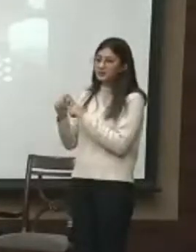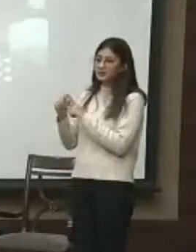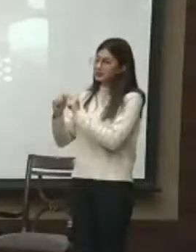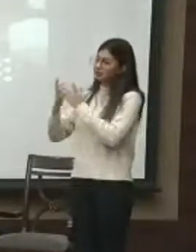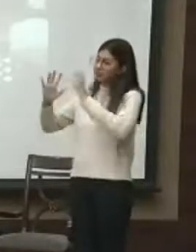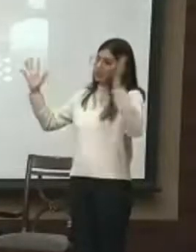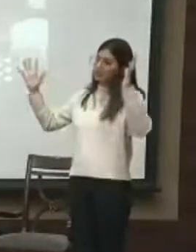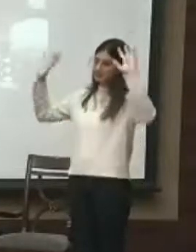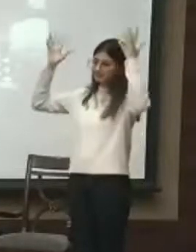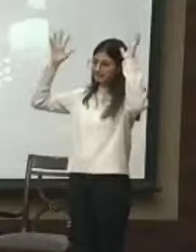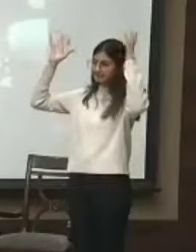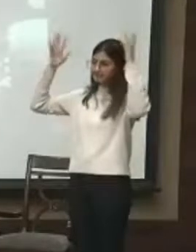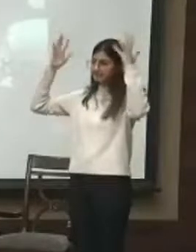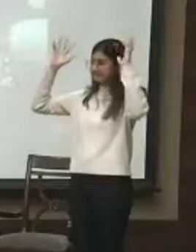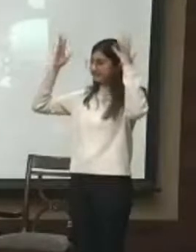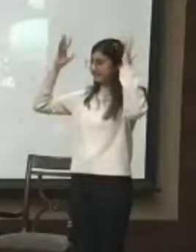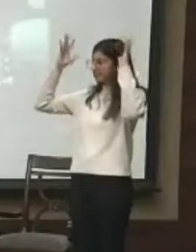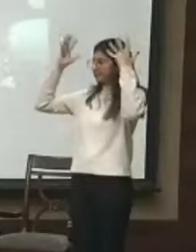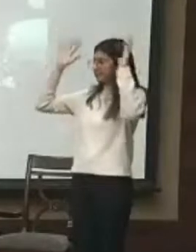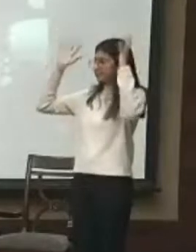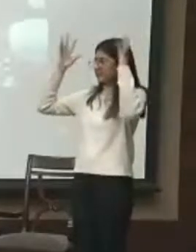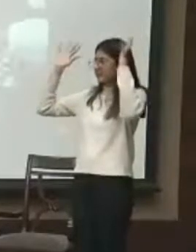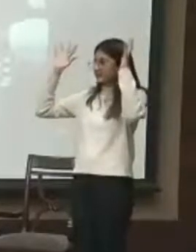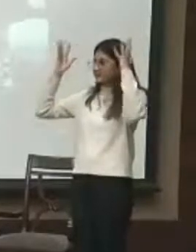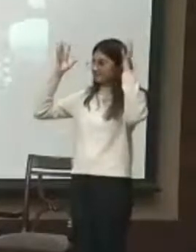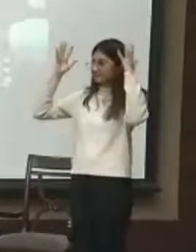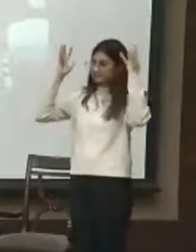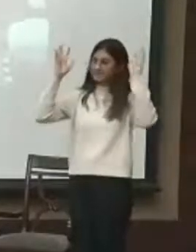a big round of applause for each one of